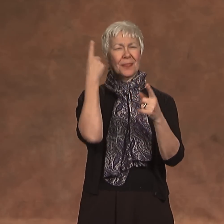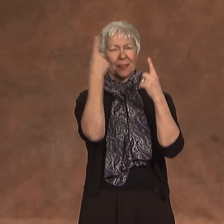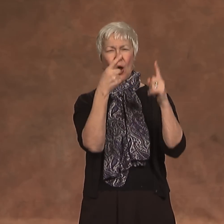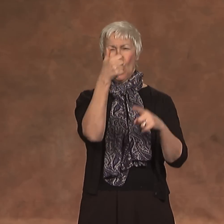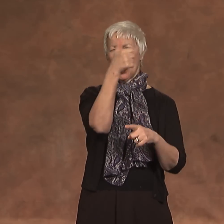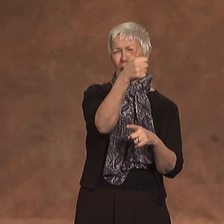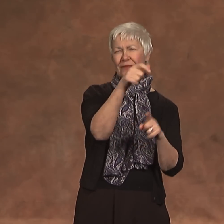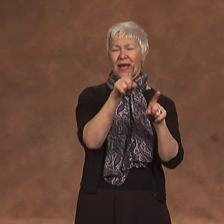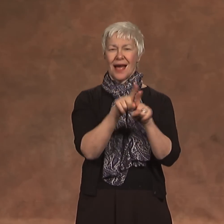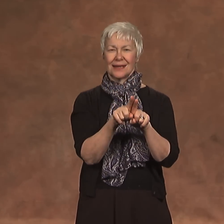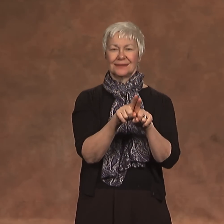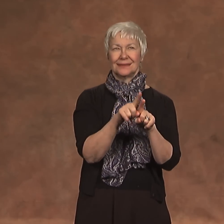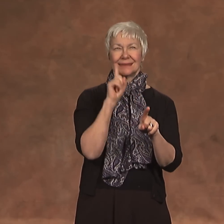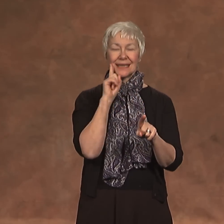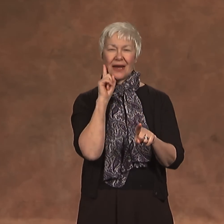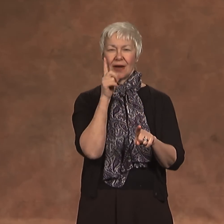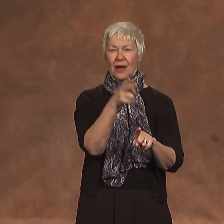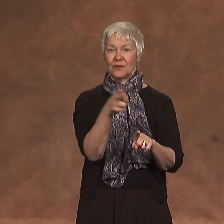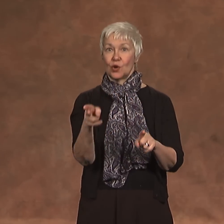Imagine yourself as the deaf or hard of hearing student.